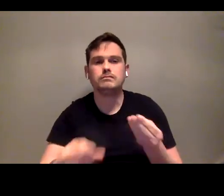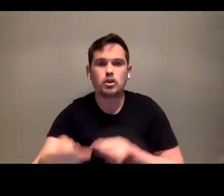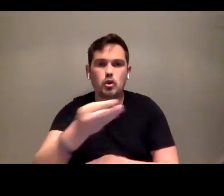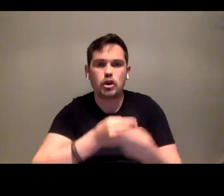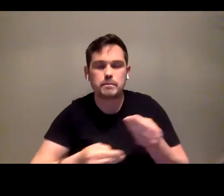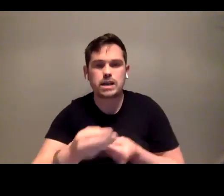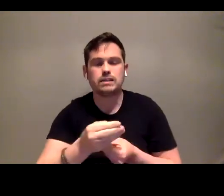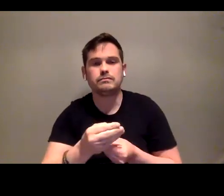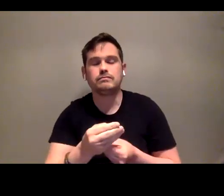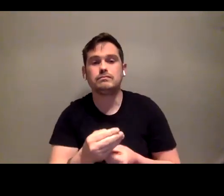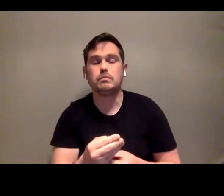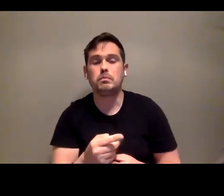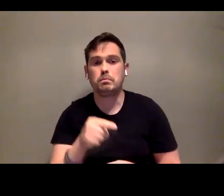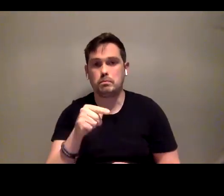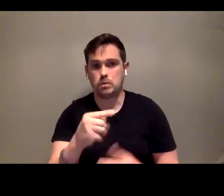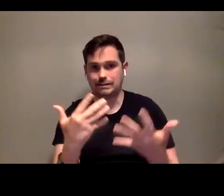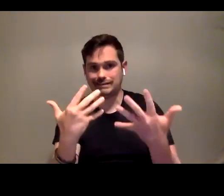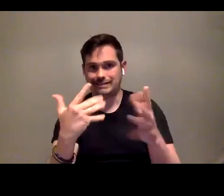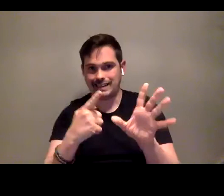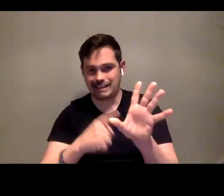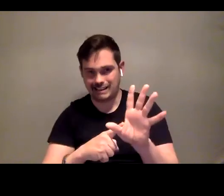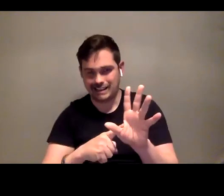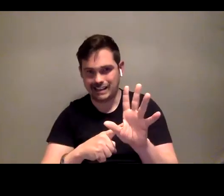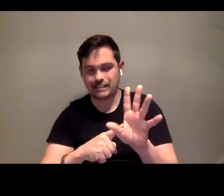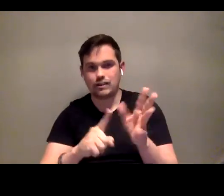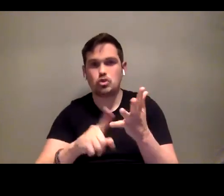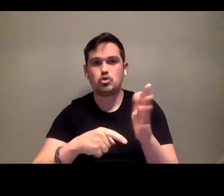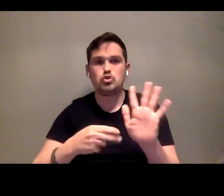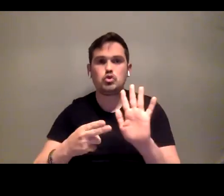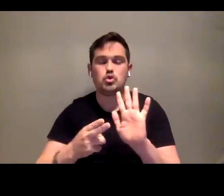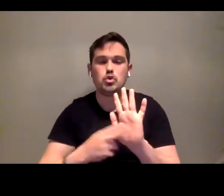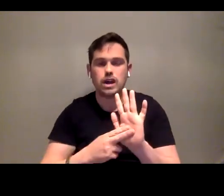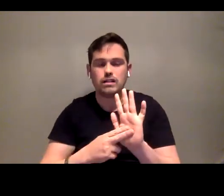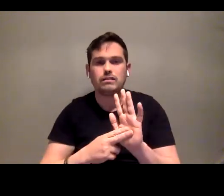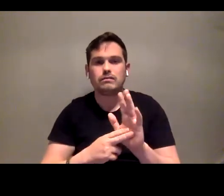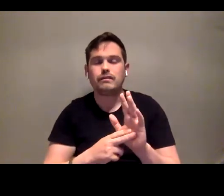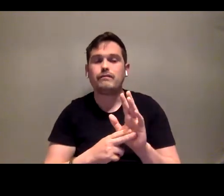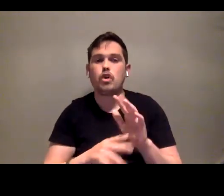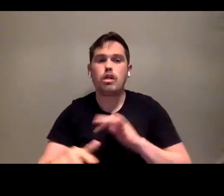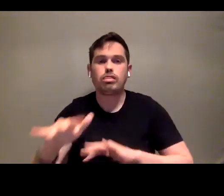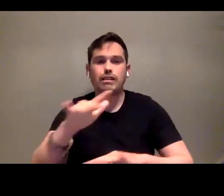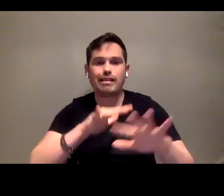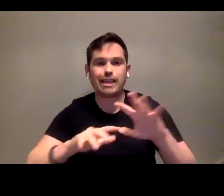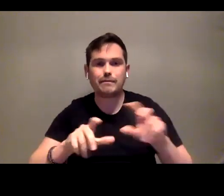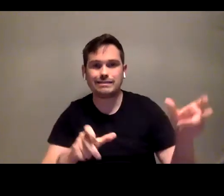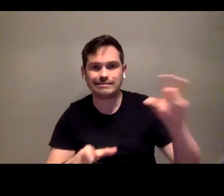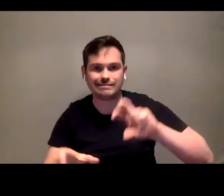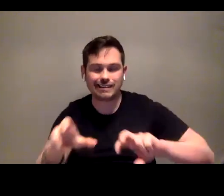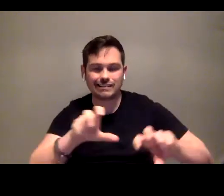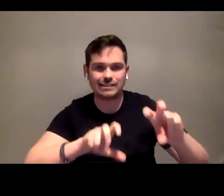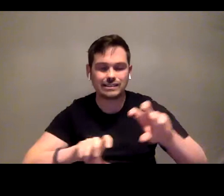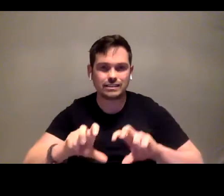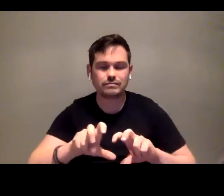10 years for action signaled by the UN's climate scientists. And that means it's now, not in the future, that we need to see